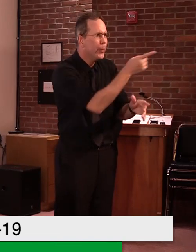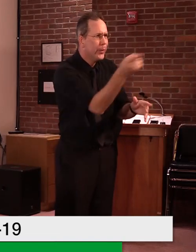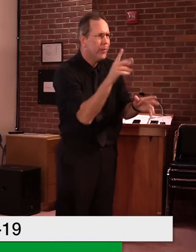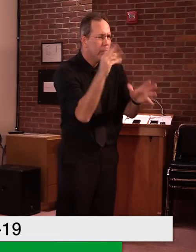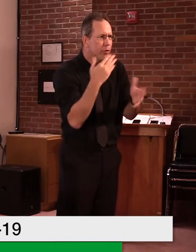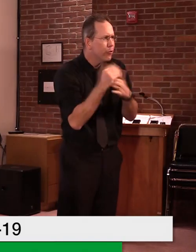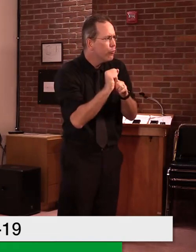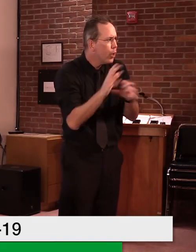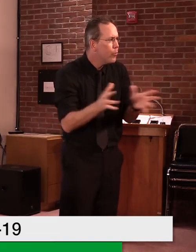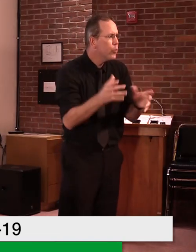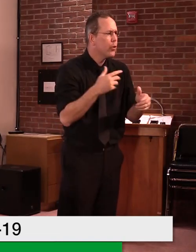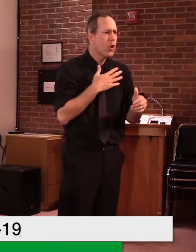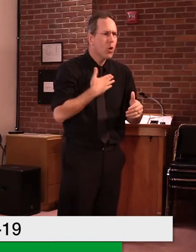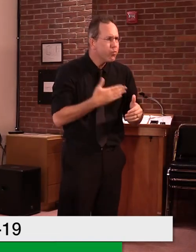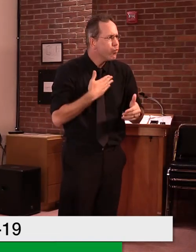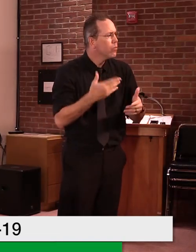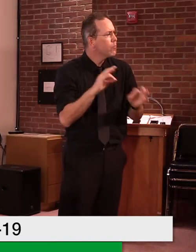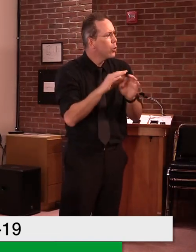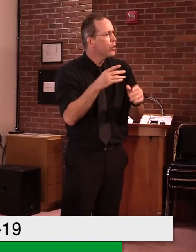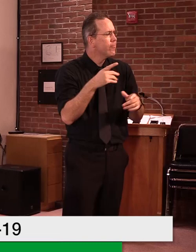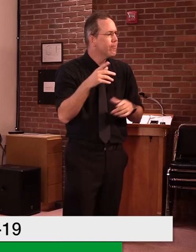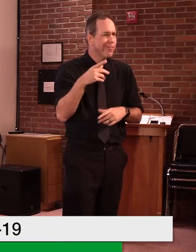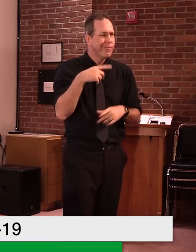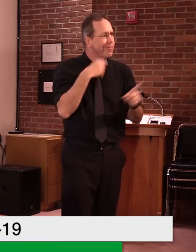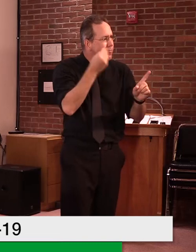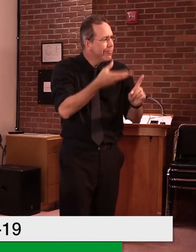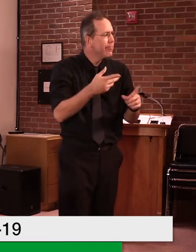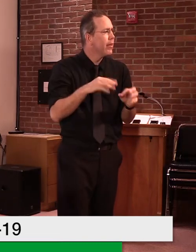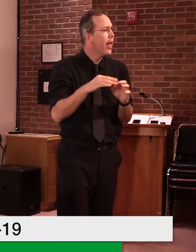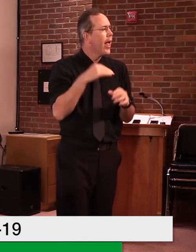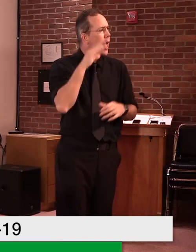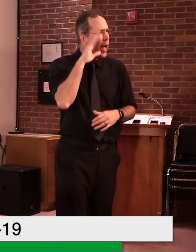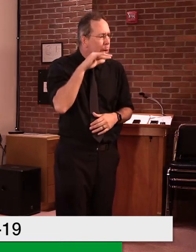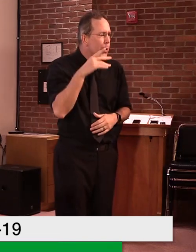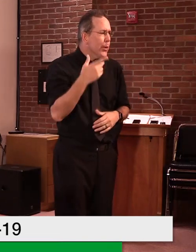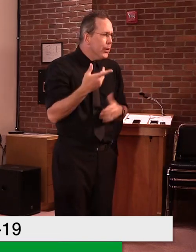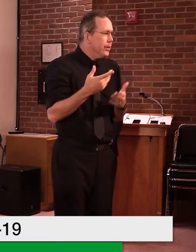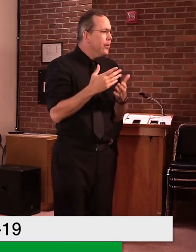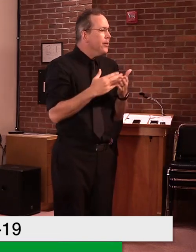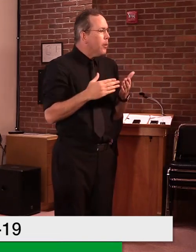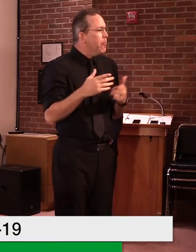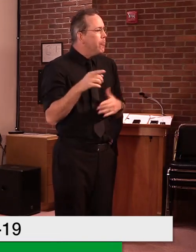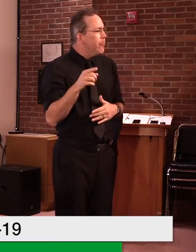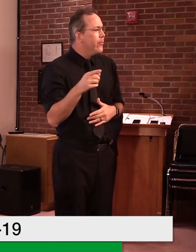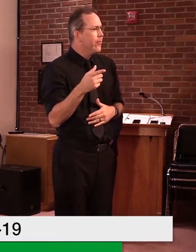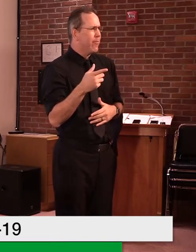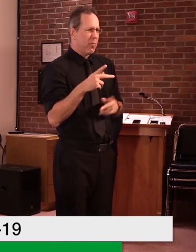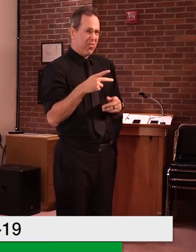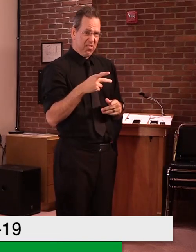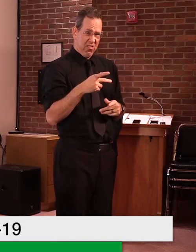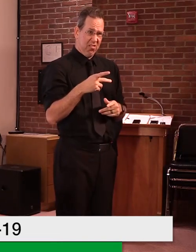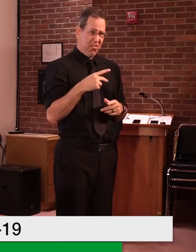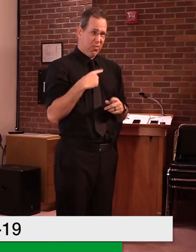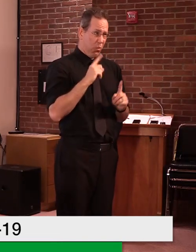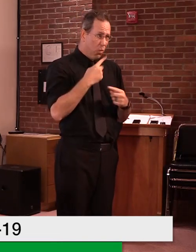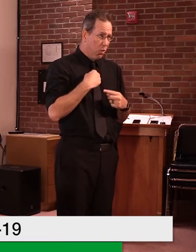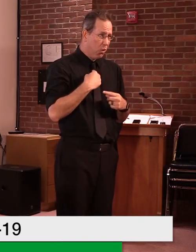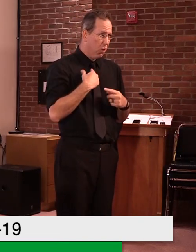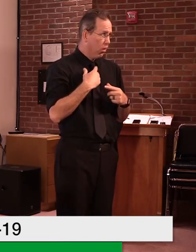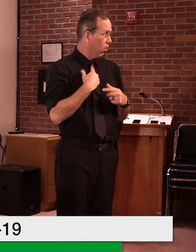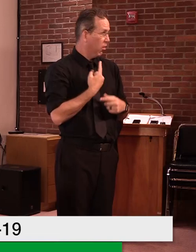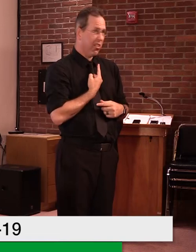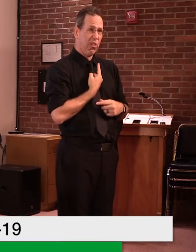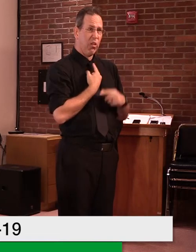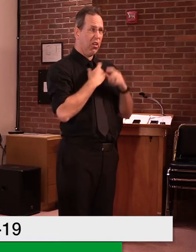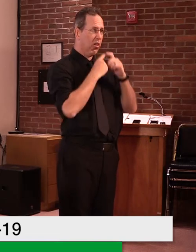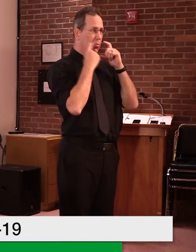made the argument that while they may be a bit embarrassed in some respects to wear a mask, be the only one going into